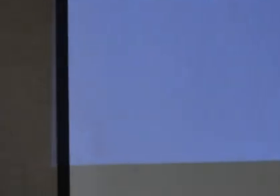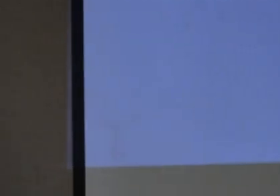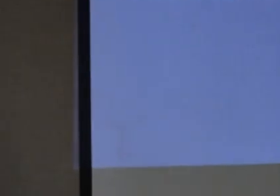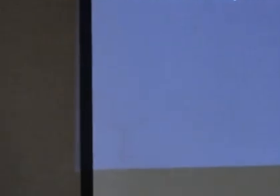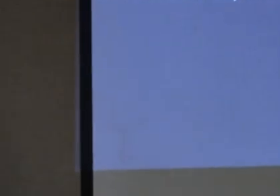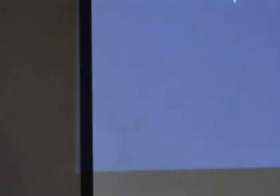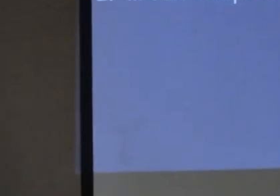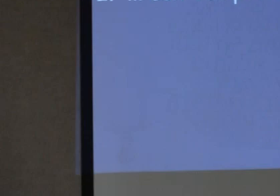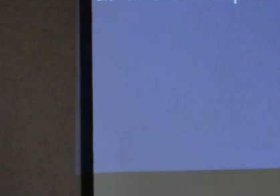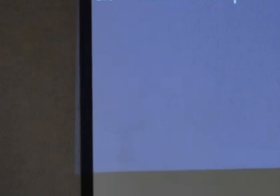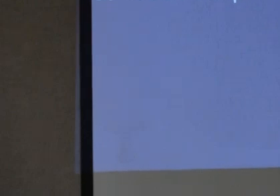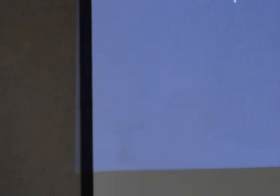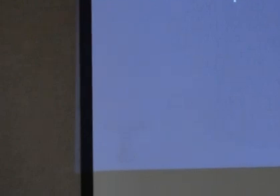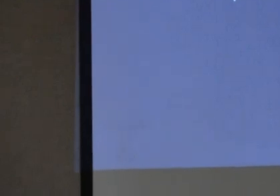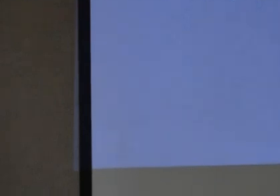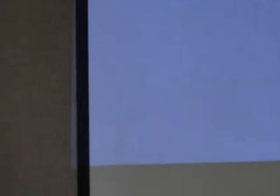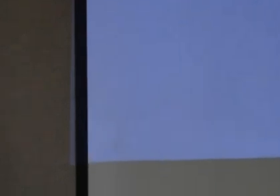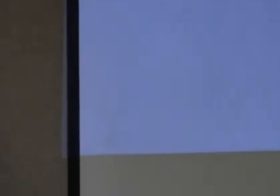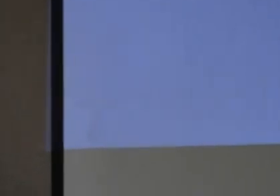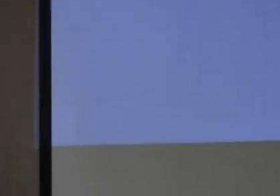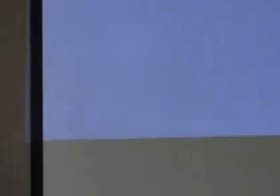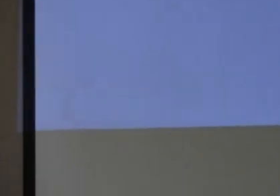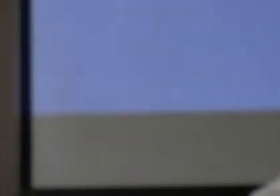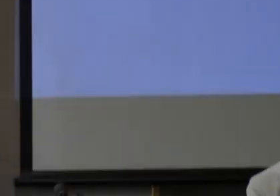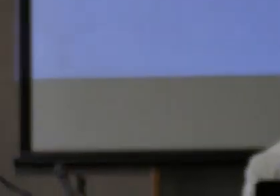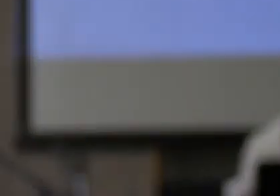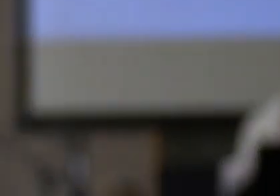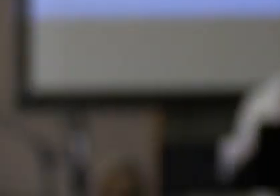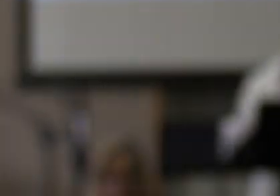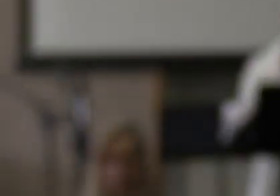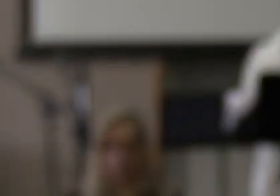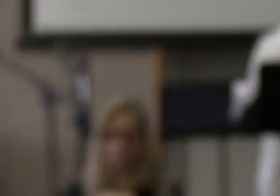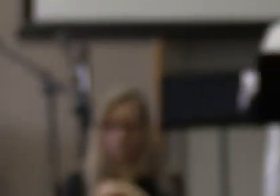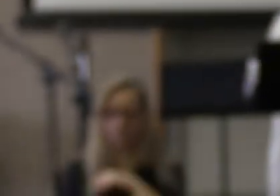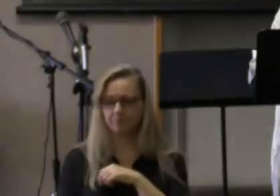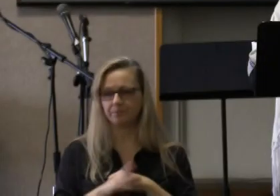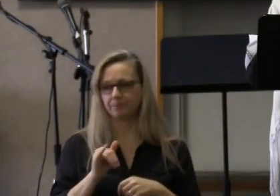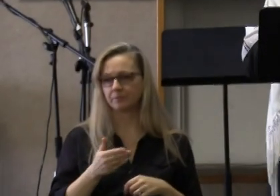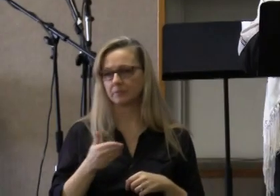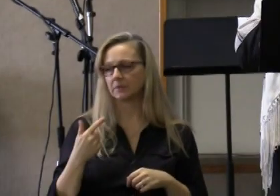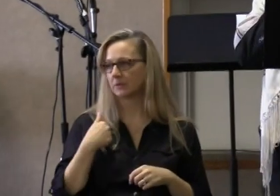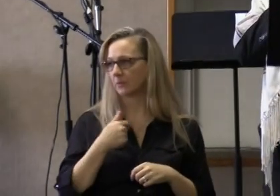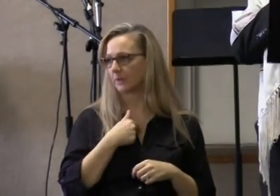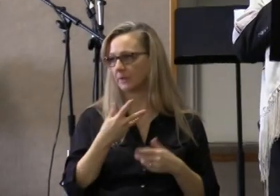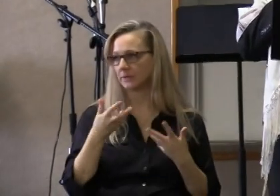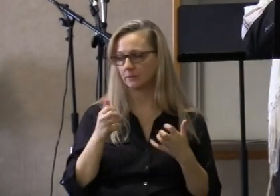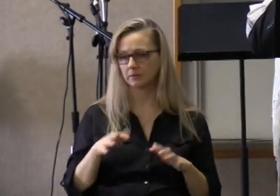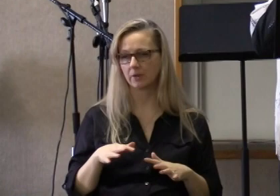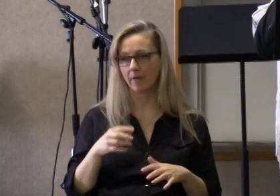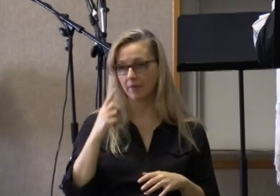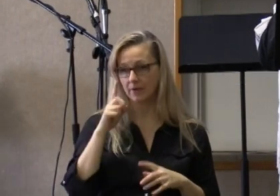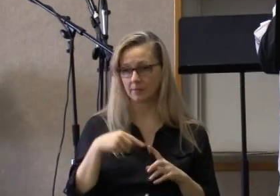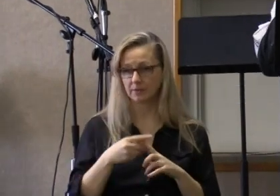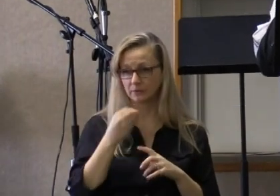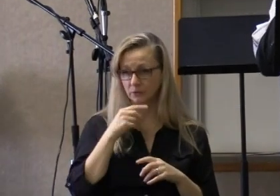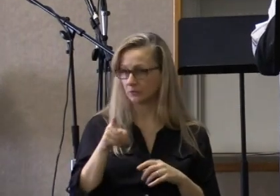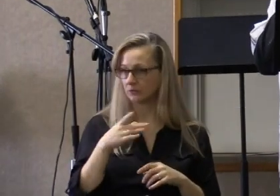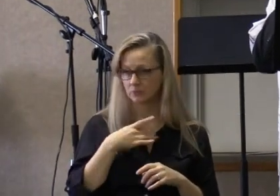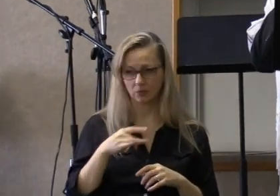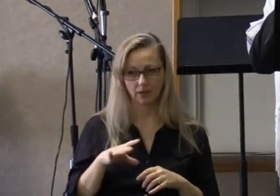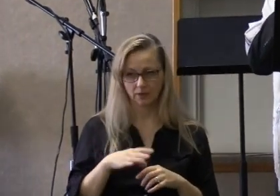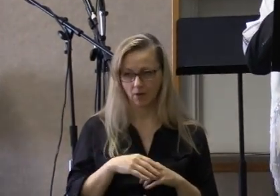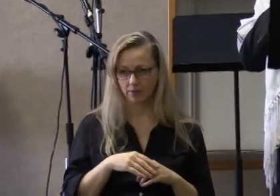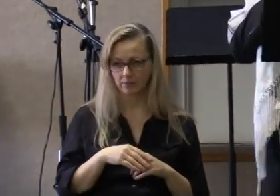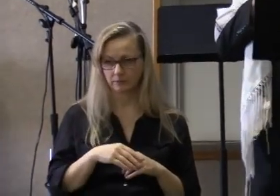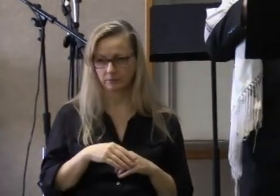things that we want. We're not usually tempted by something we don't want. Think about a food you dislike. Have